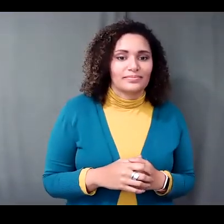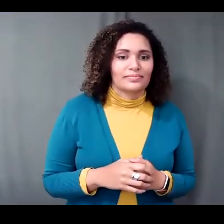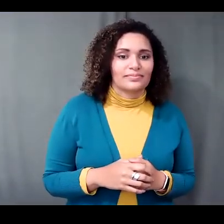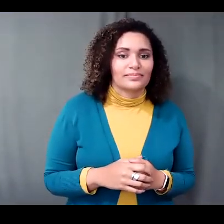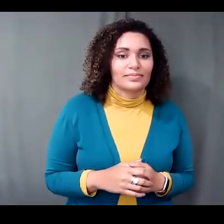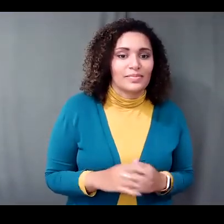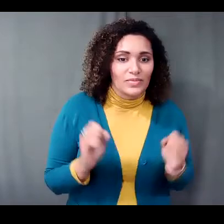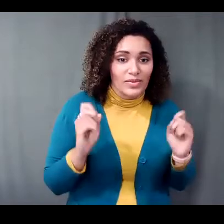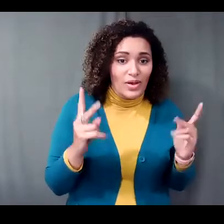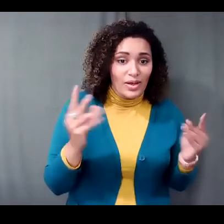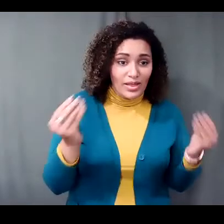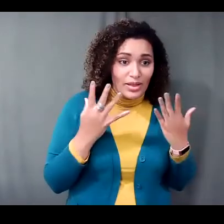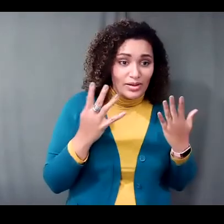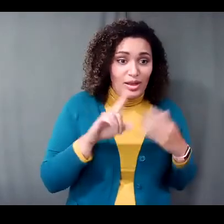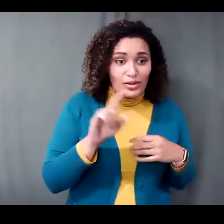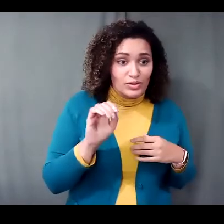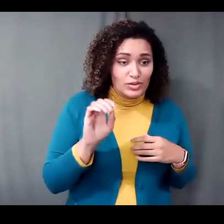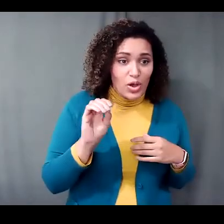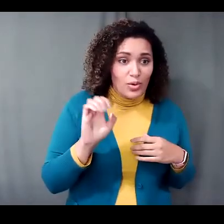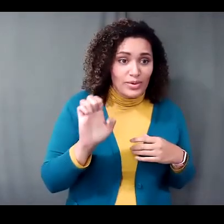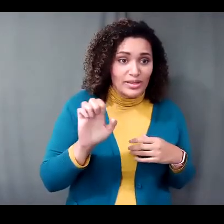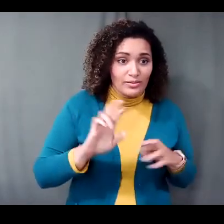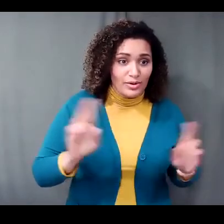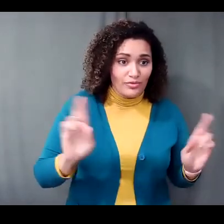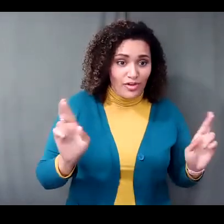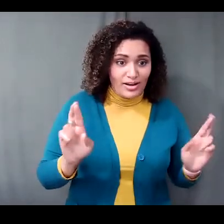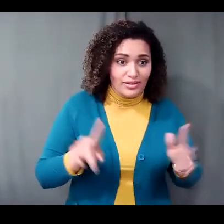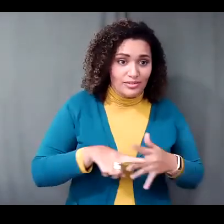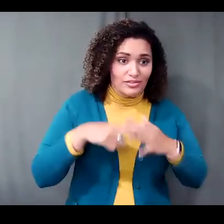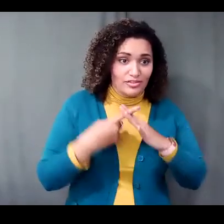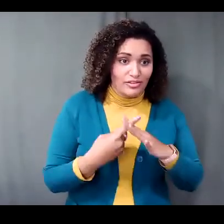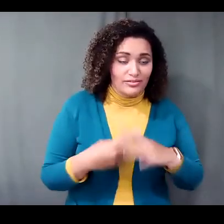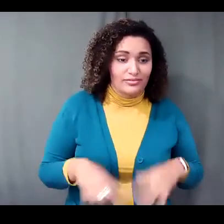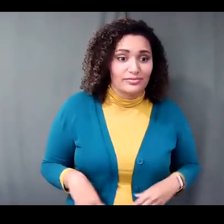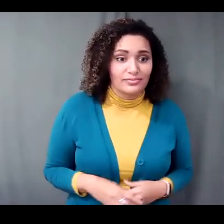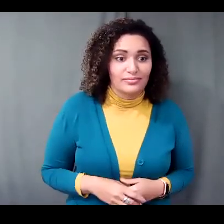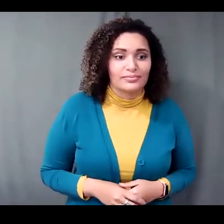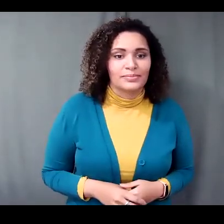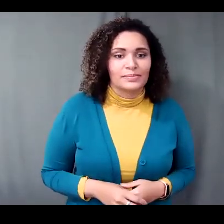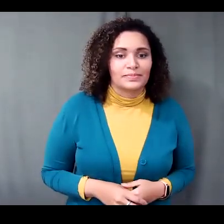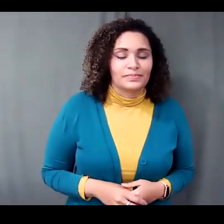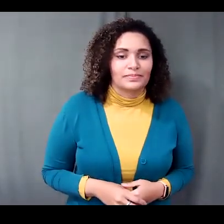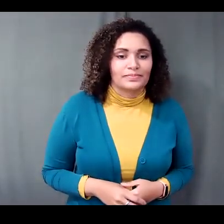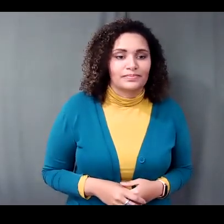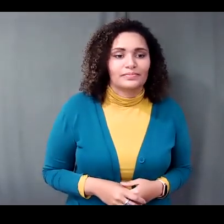All right, let us know, Zoe, when we got a lot of people, when we're ready to start.